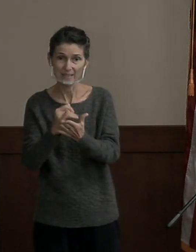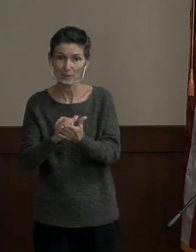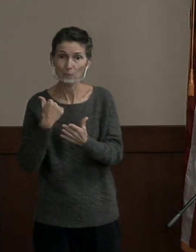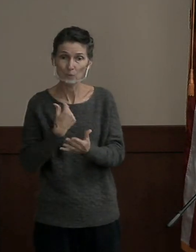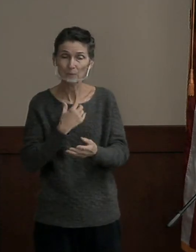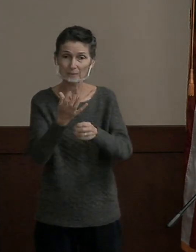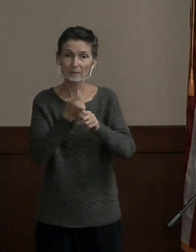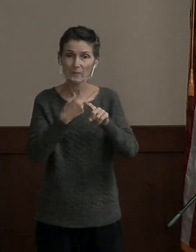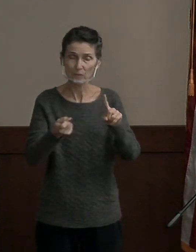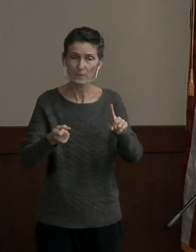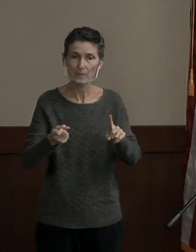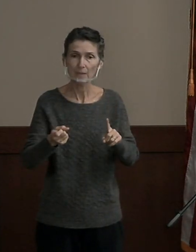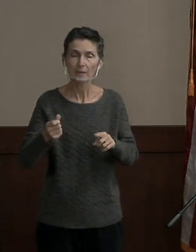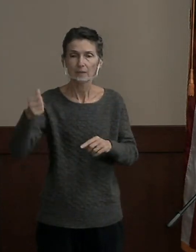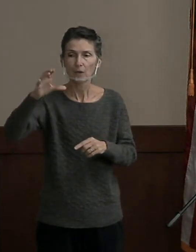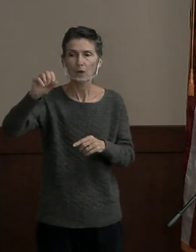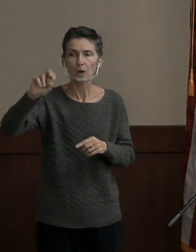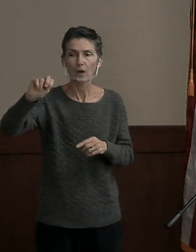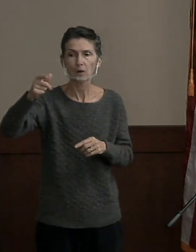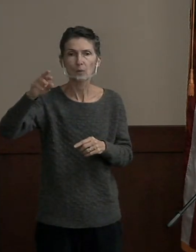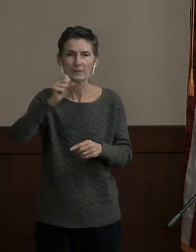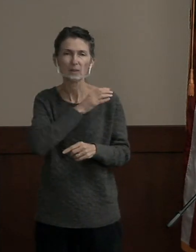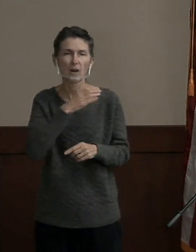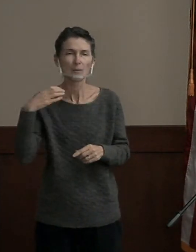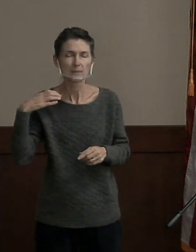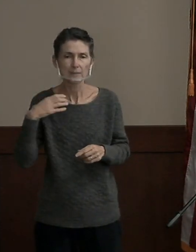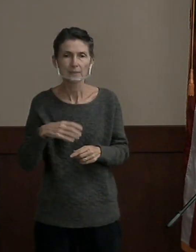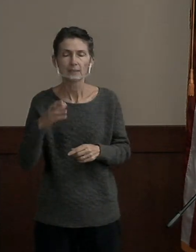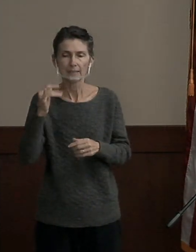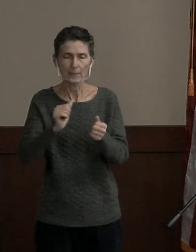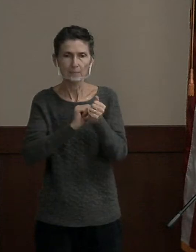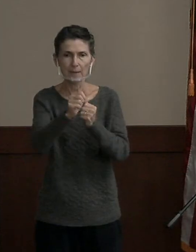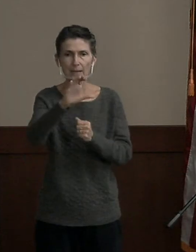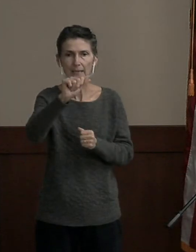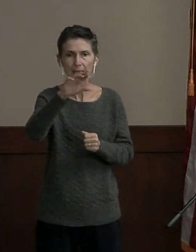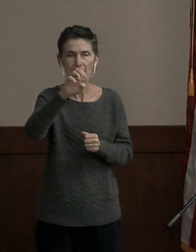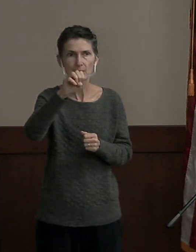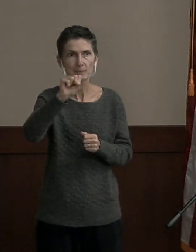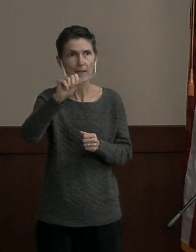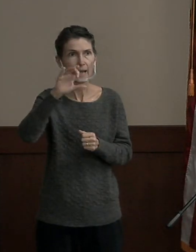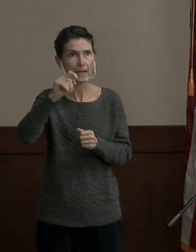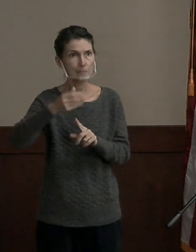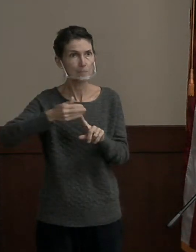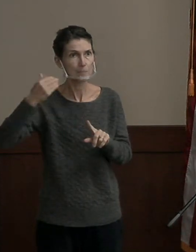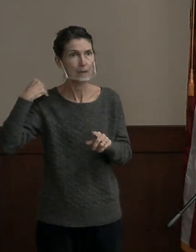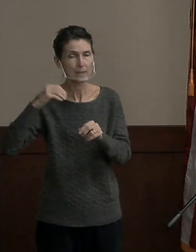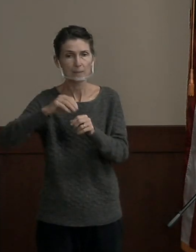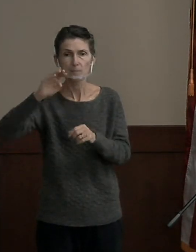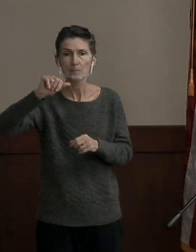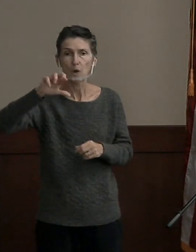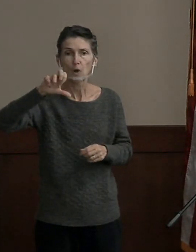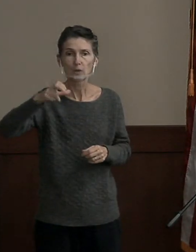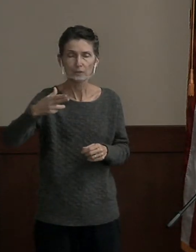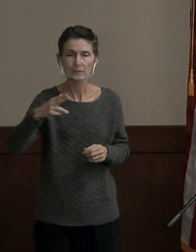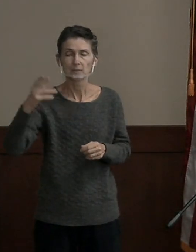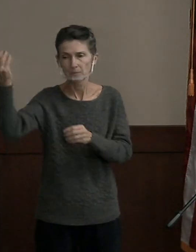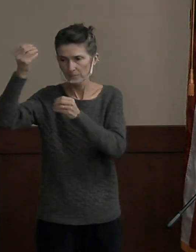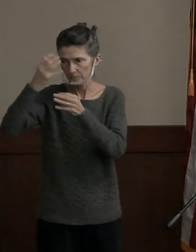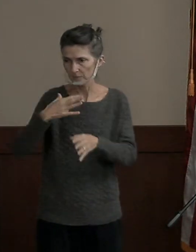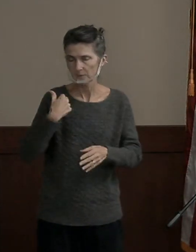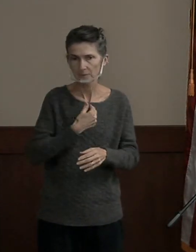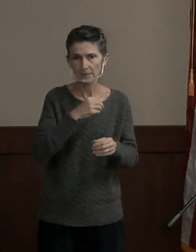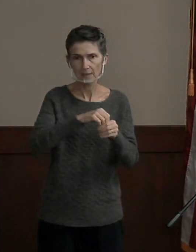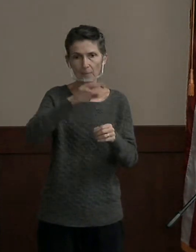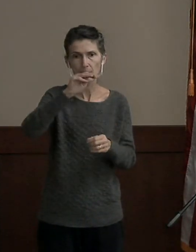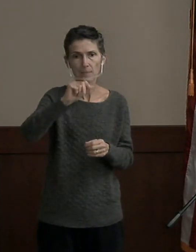from Congress. As you know, Congress passed the CARES Act back in March. We were notified in May that we would